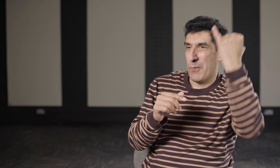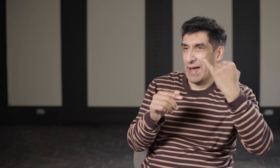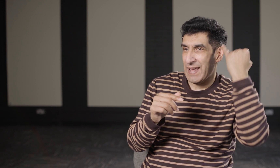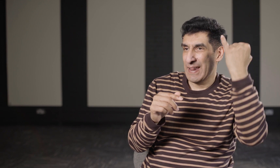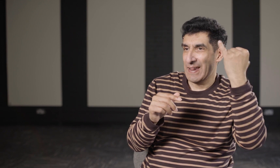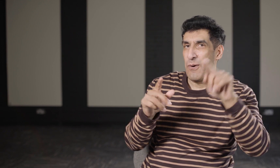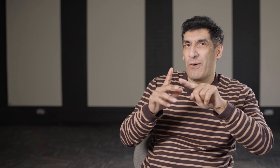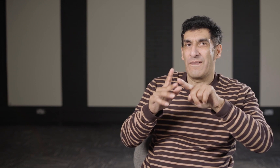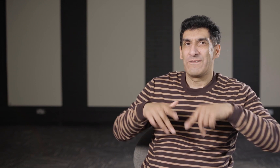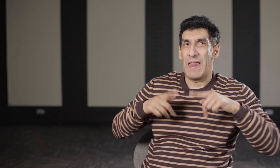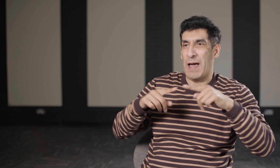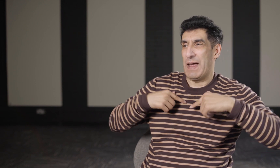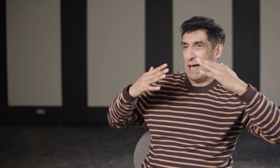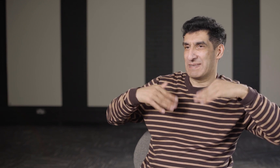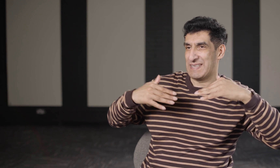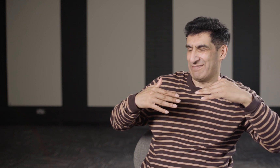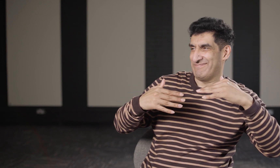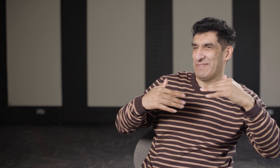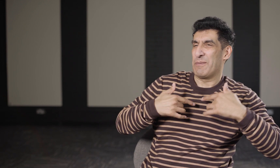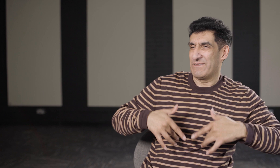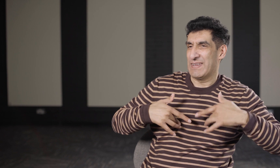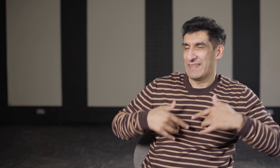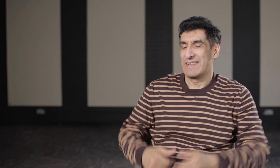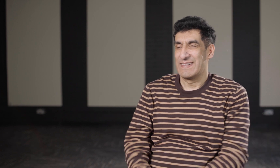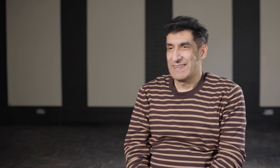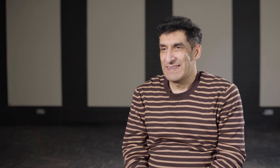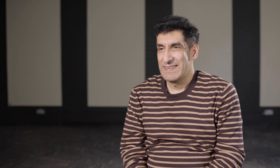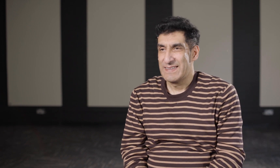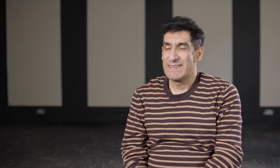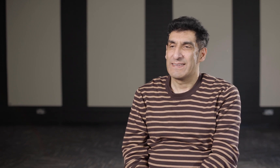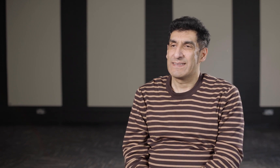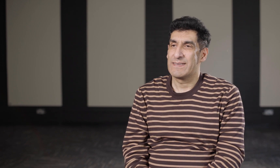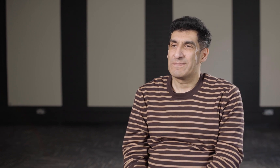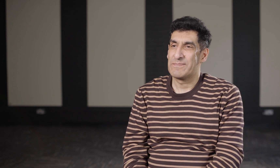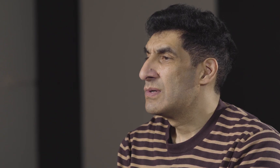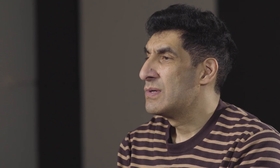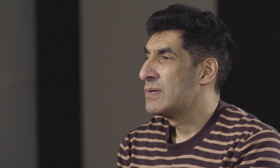or wild. I get this impression that they want me to calm down.